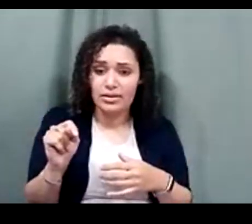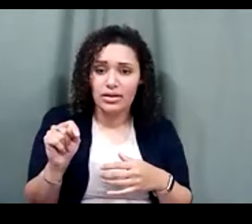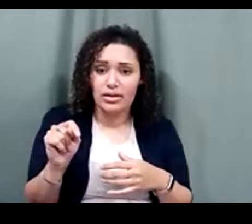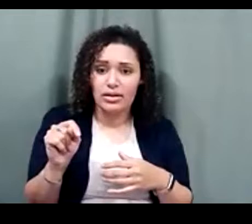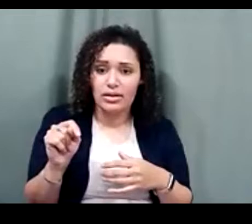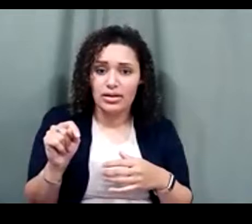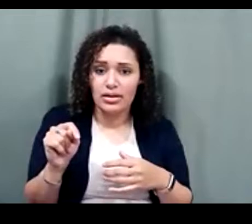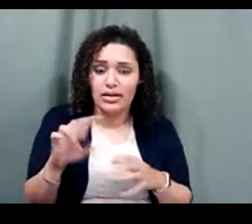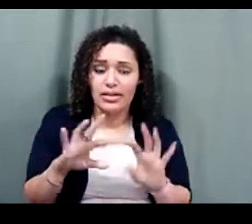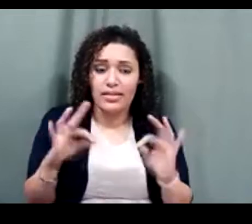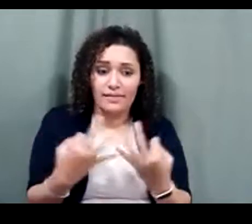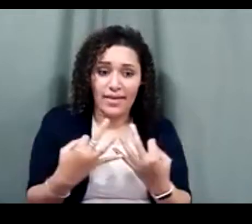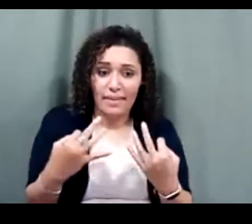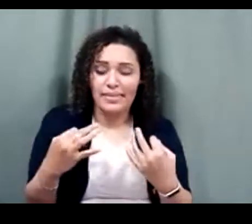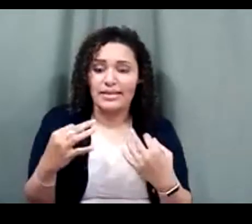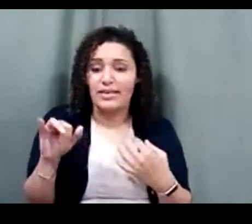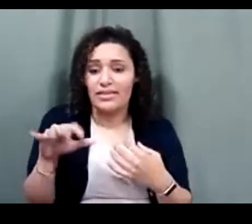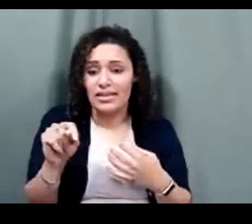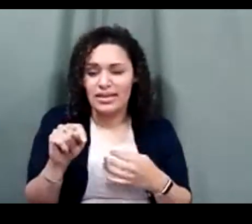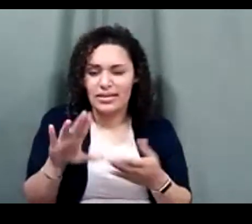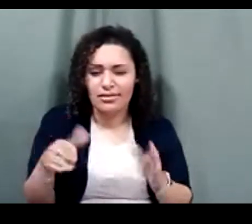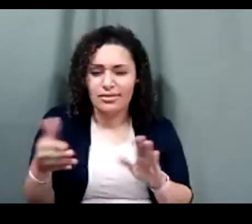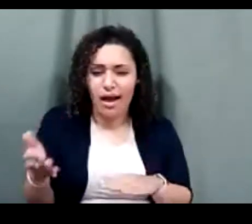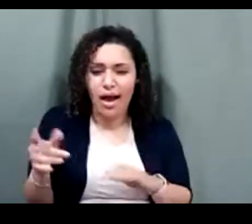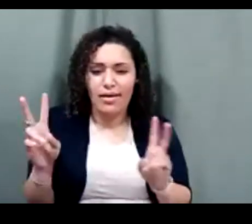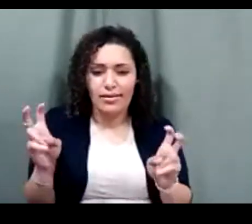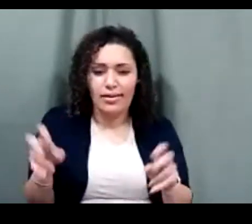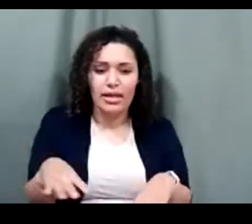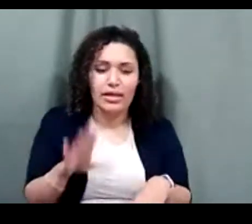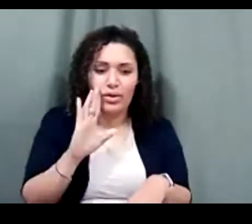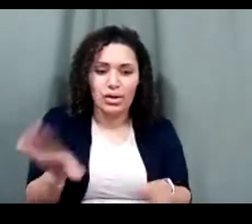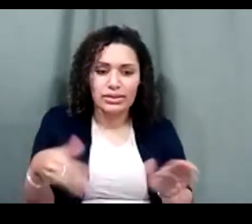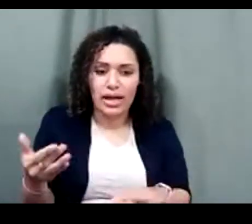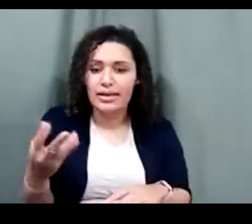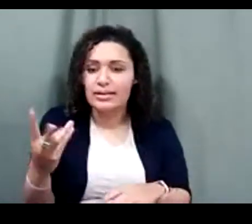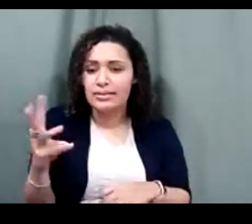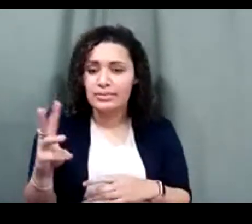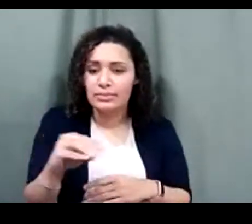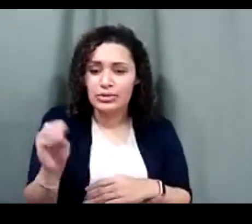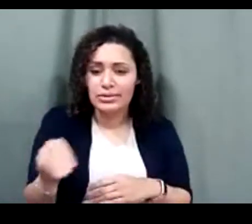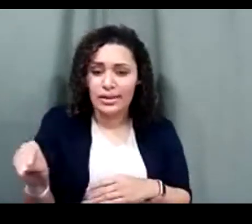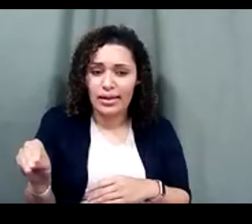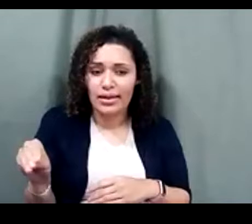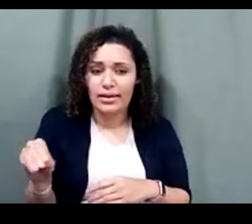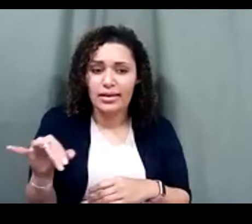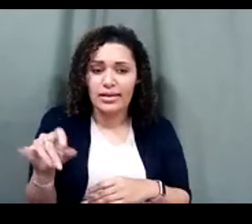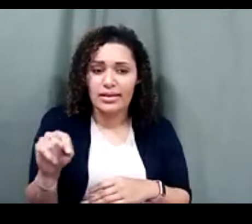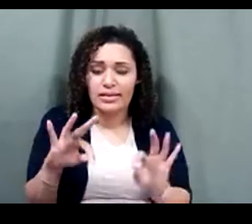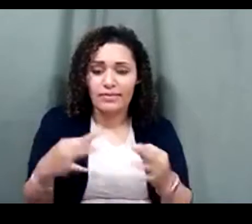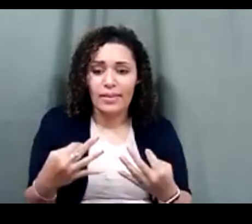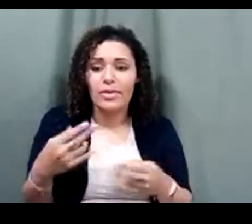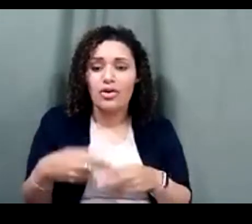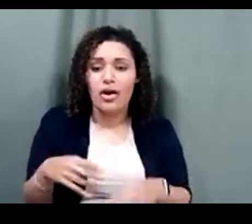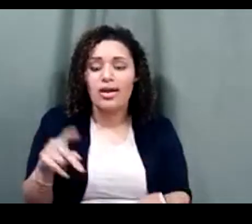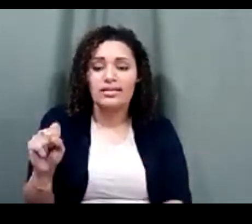the families of yeast die. We talked about how yeast will die at 16%. That's a yeast family called